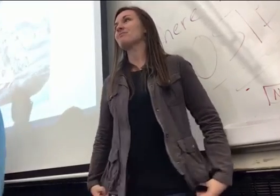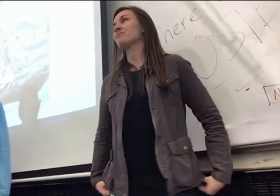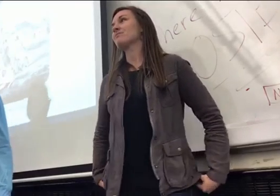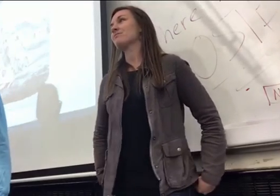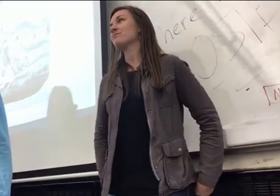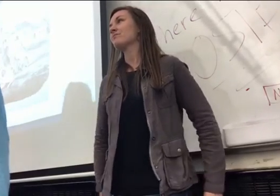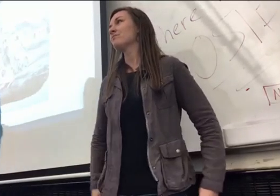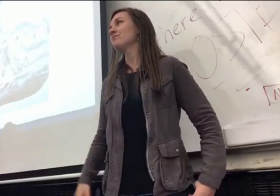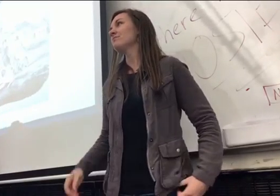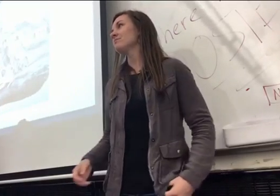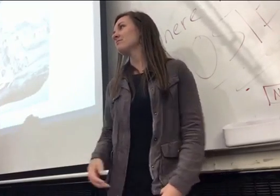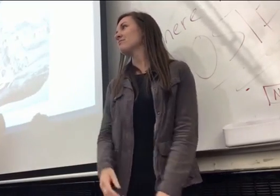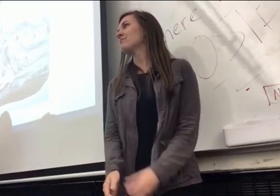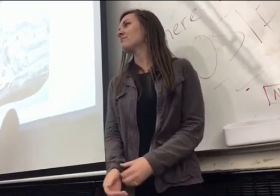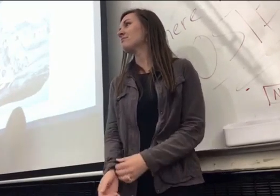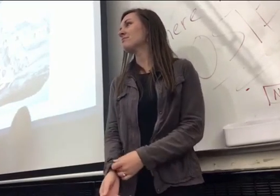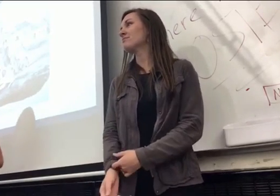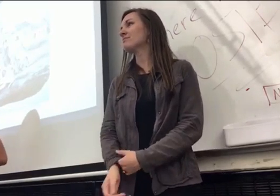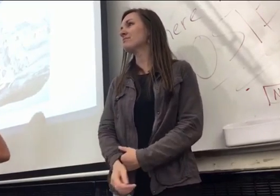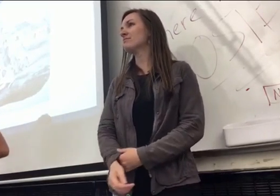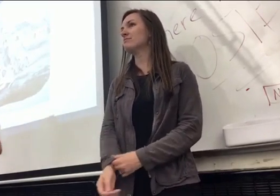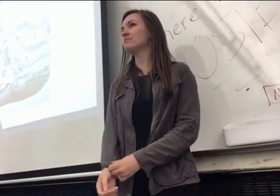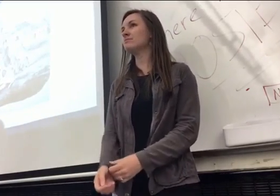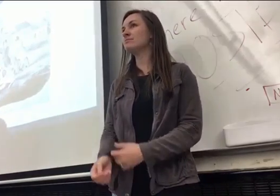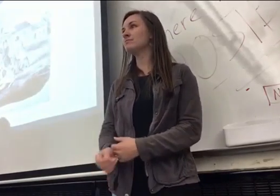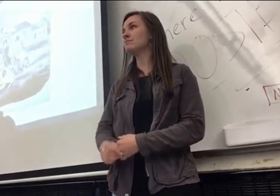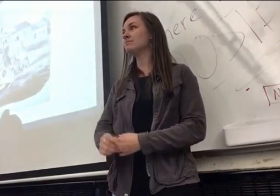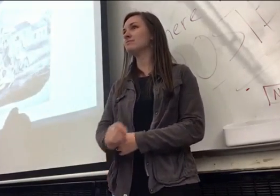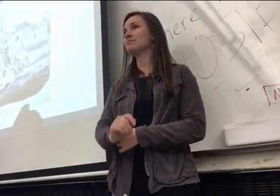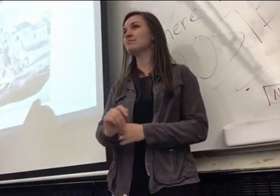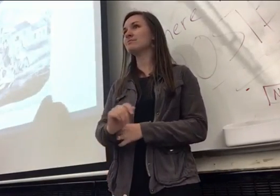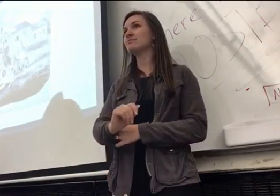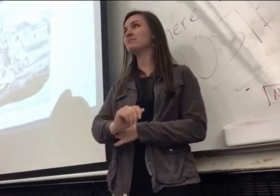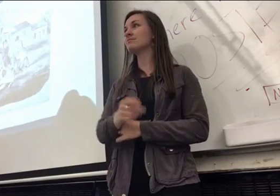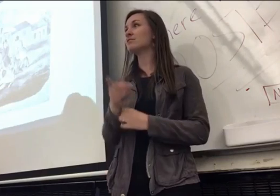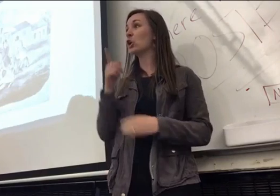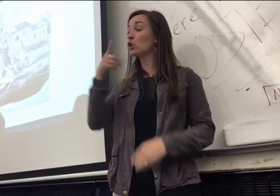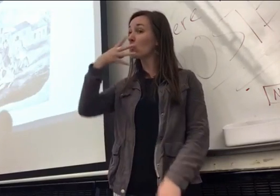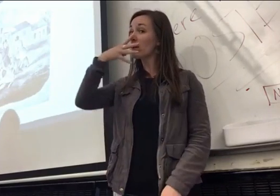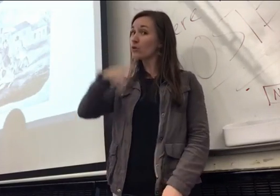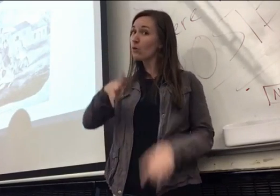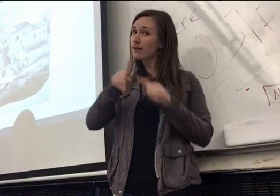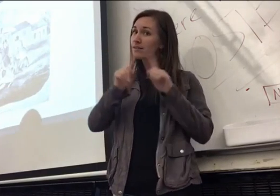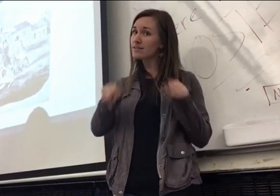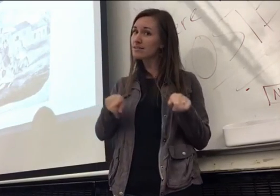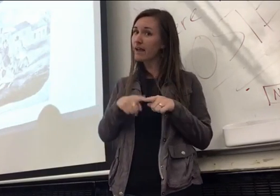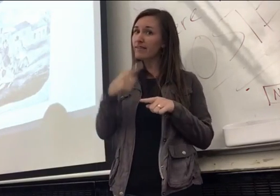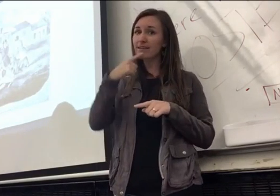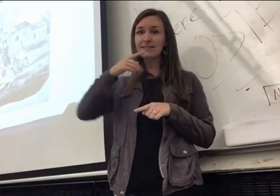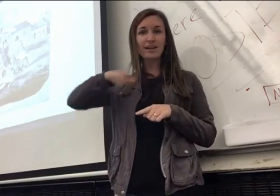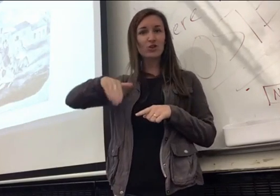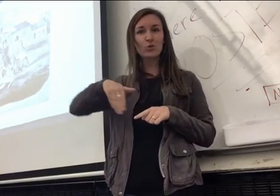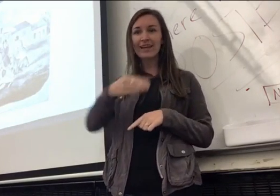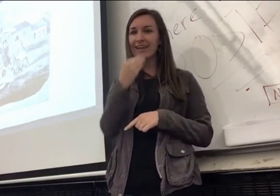cheater. Did you read the sign that said do not eat? I read the 5 pieces.